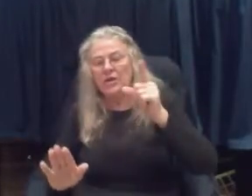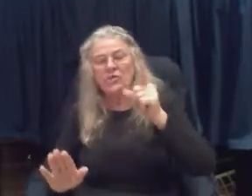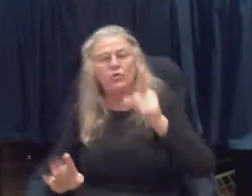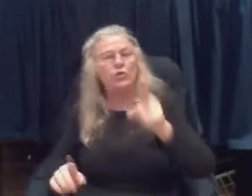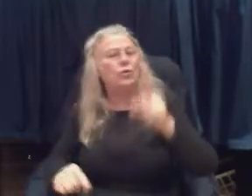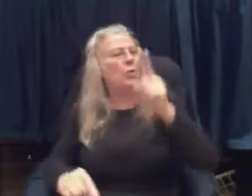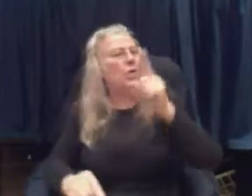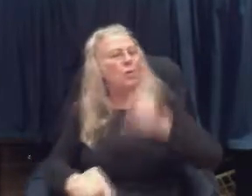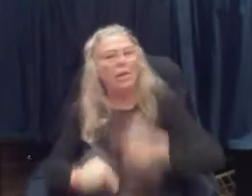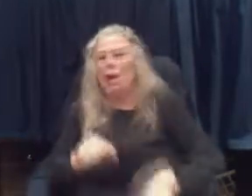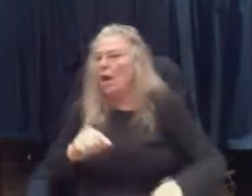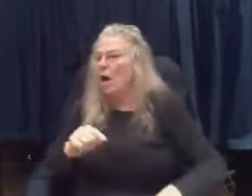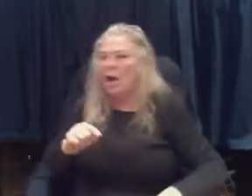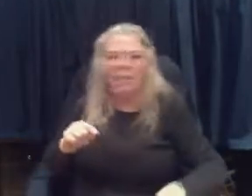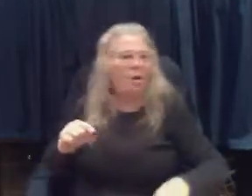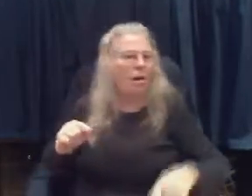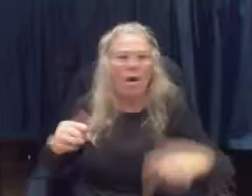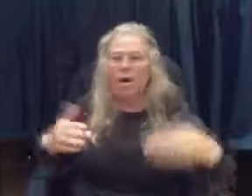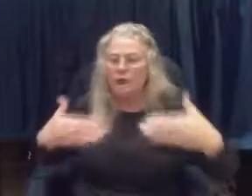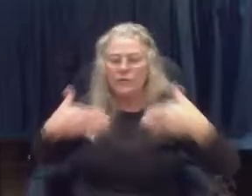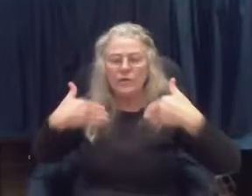blessings you cannot